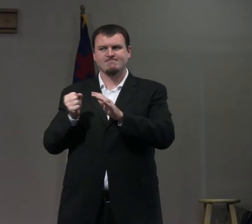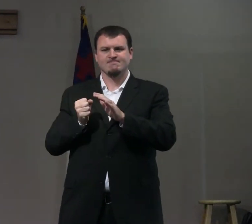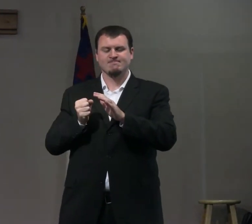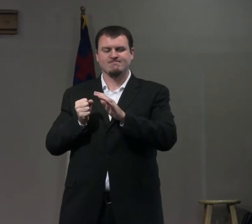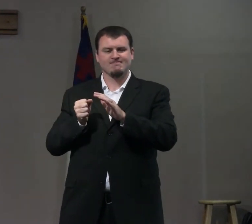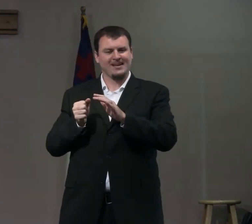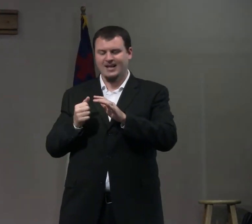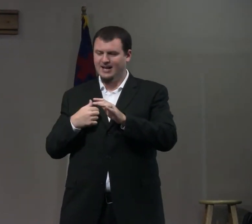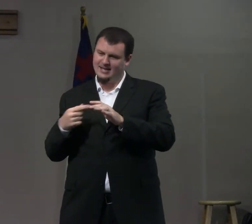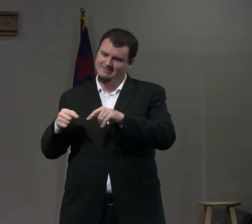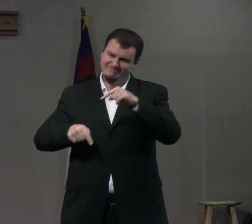have.